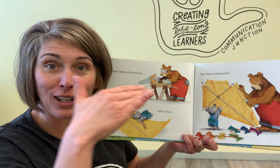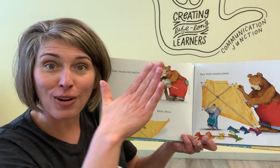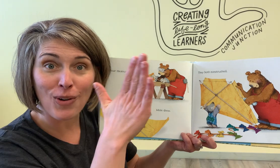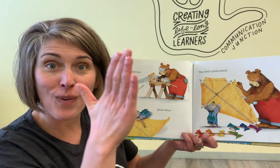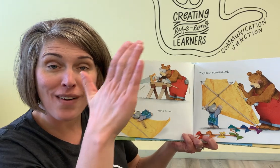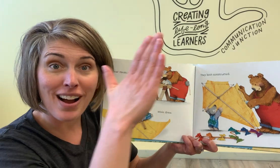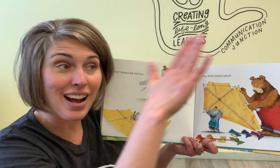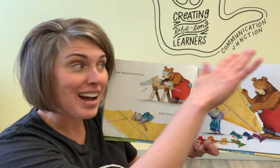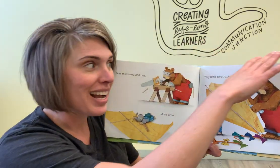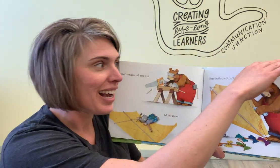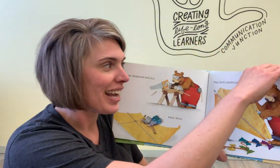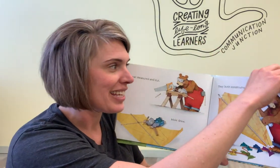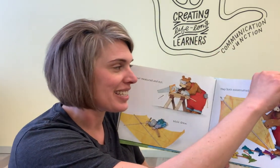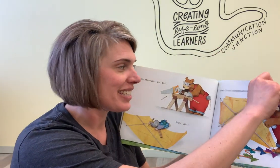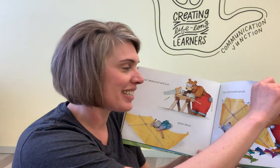yellow kite.